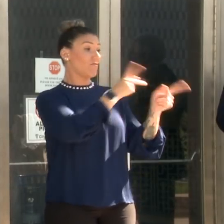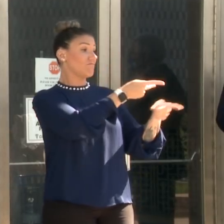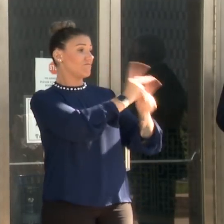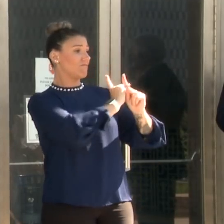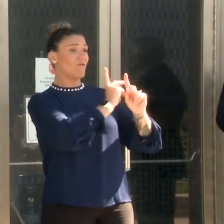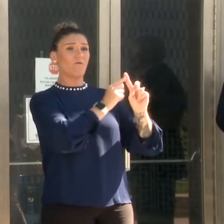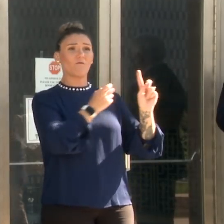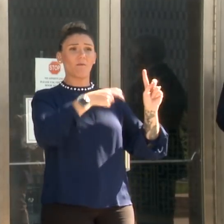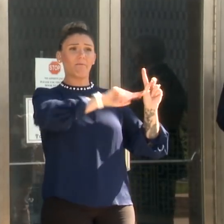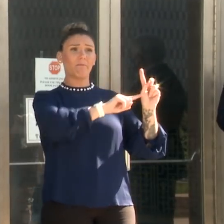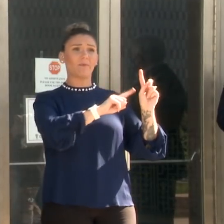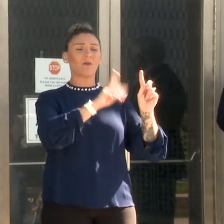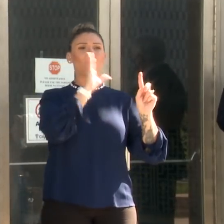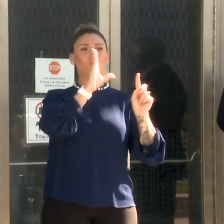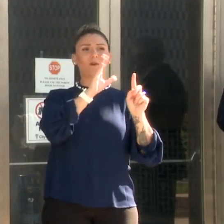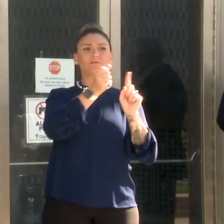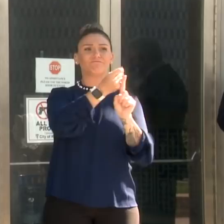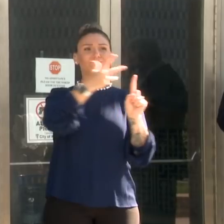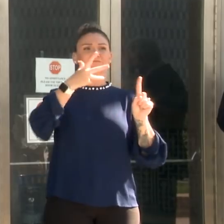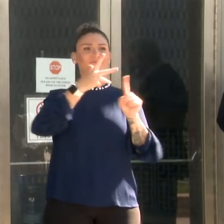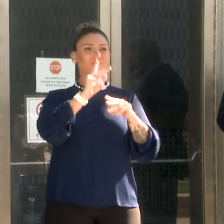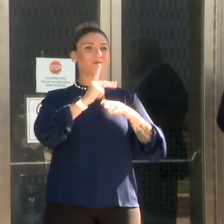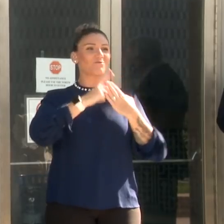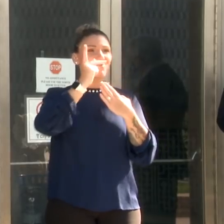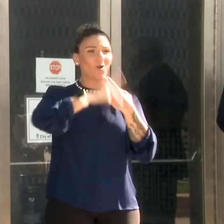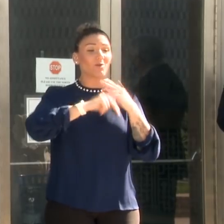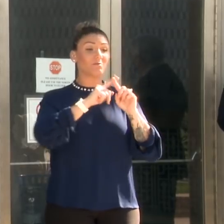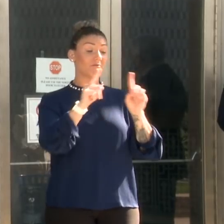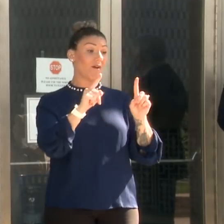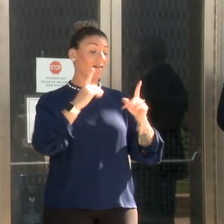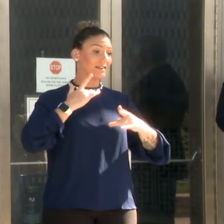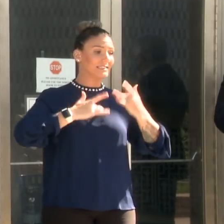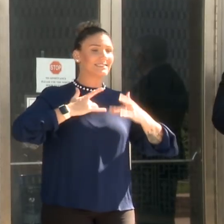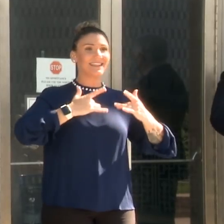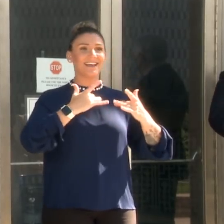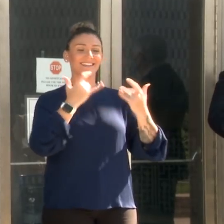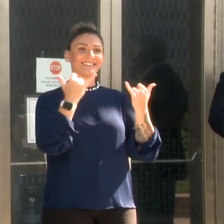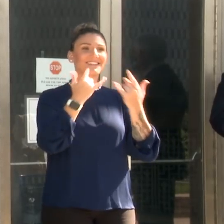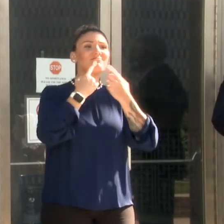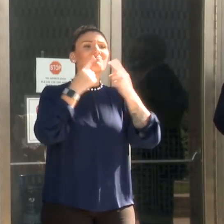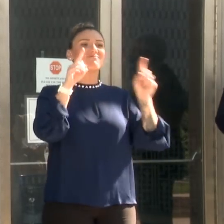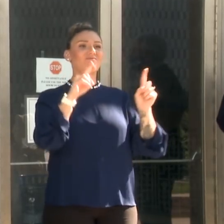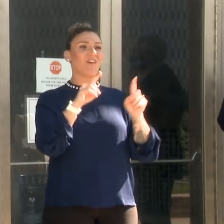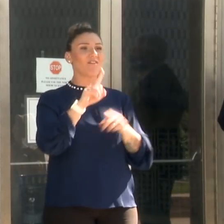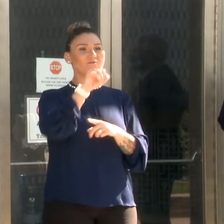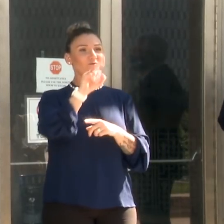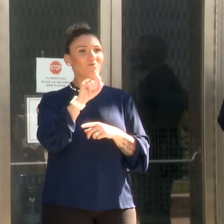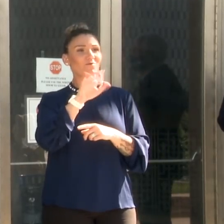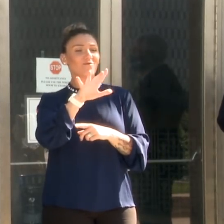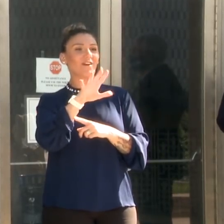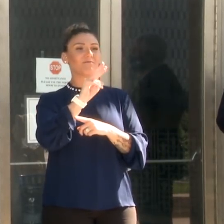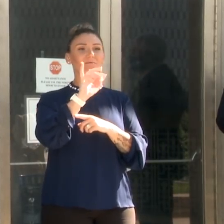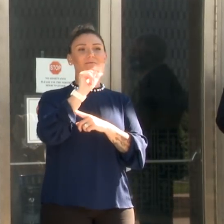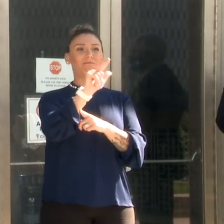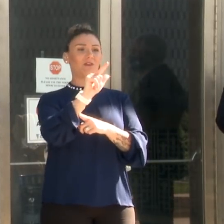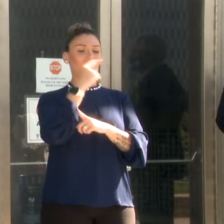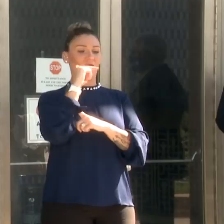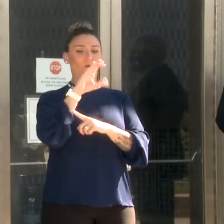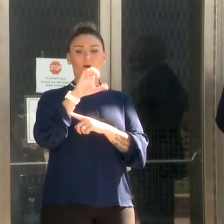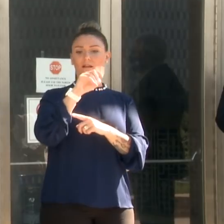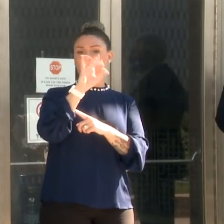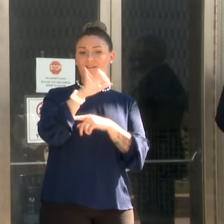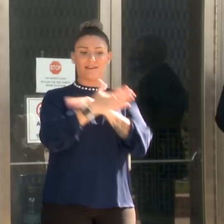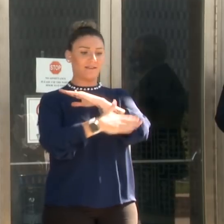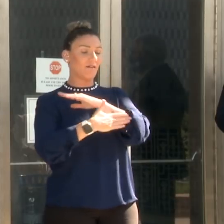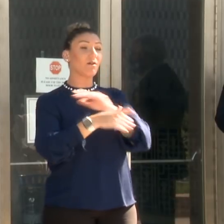we'll be excited to expand our programs, but we're excited today to announce having at least $1.5 million for businesses in Clay County. We